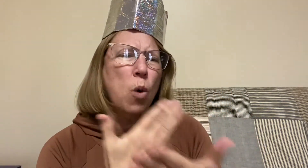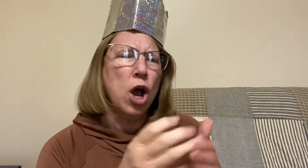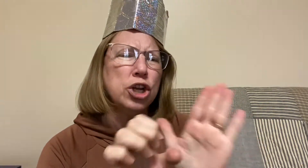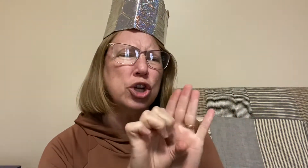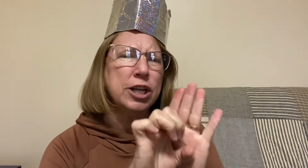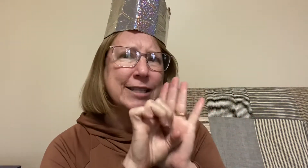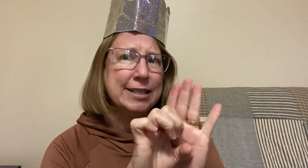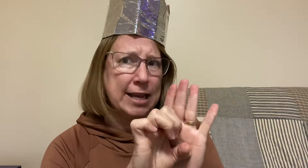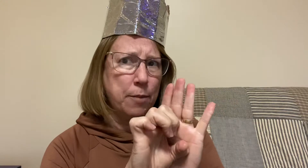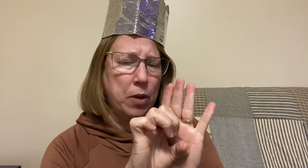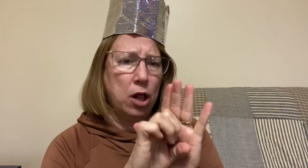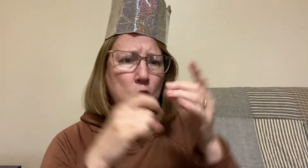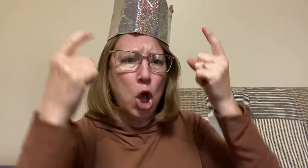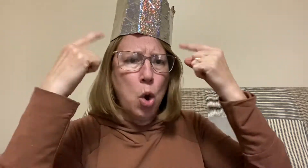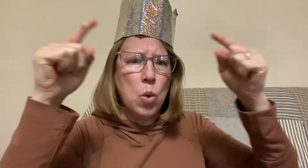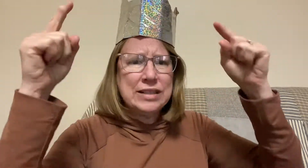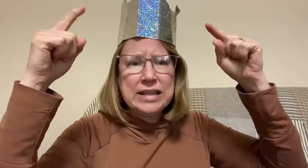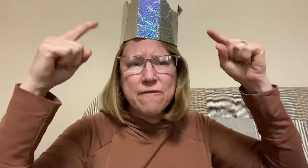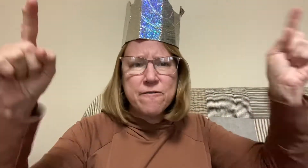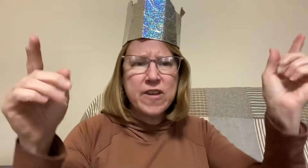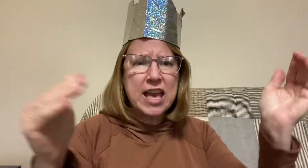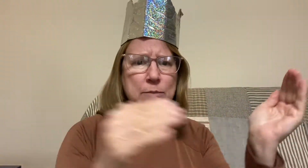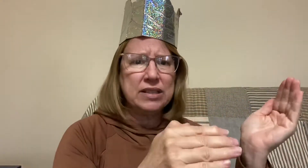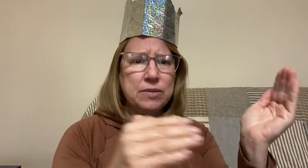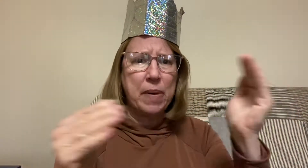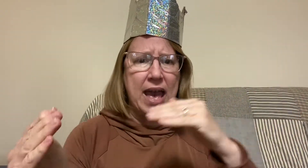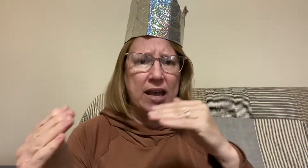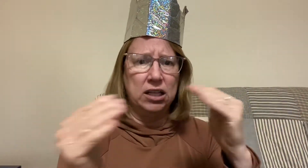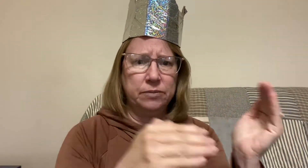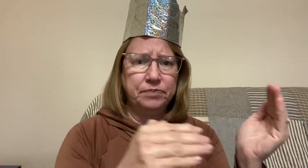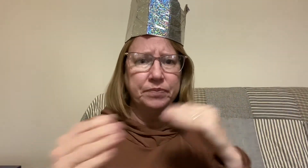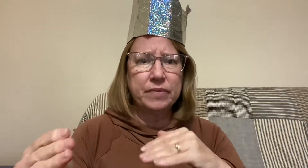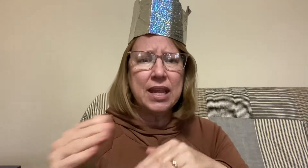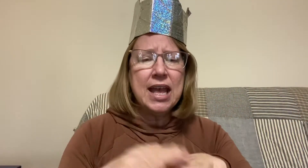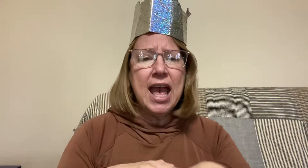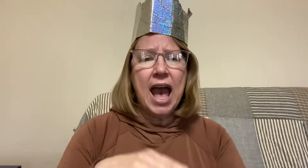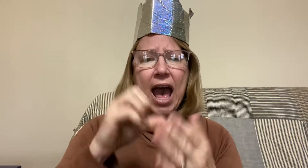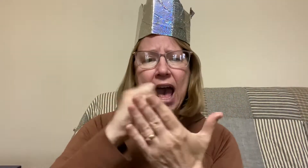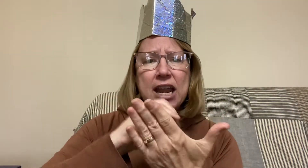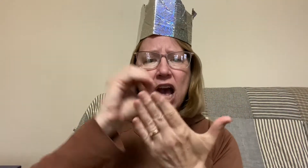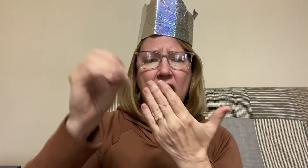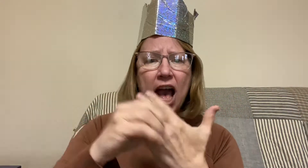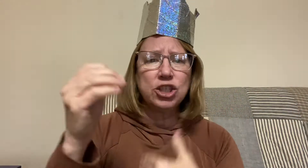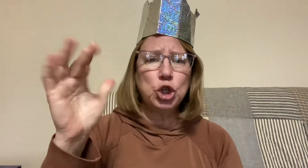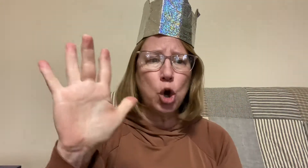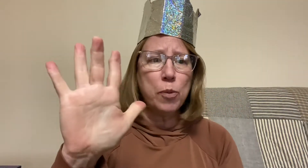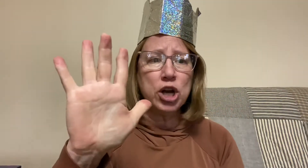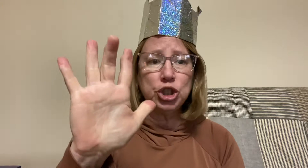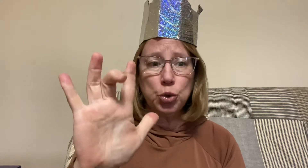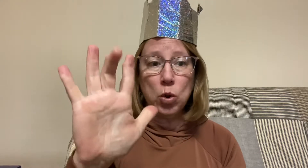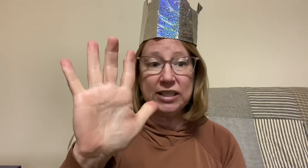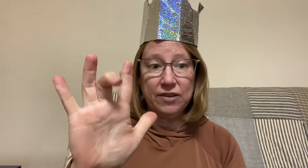One good example was a famous battle on October